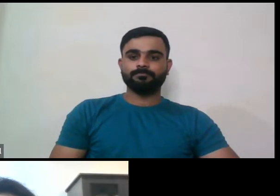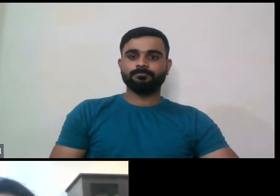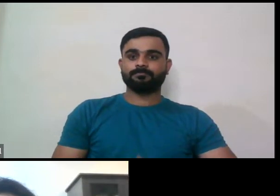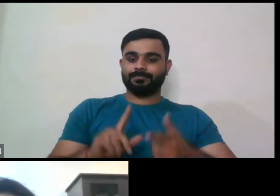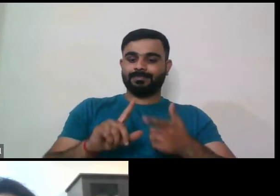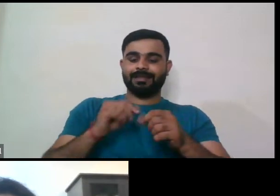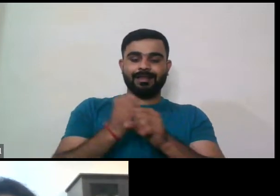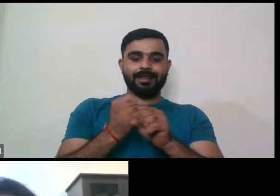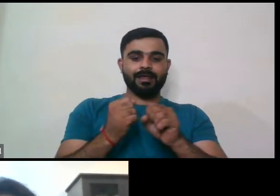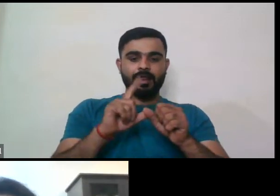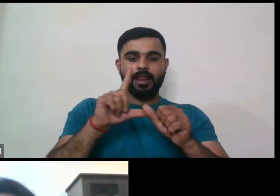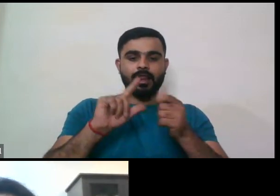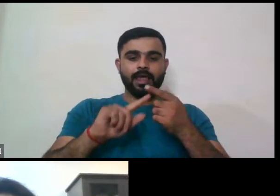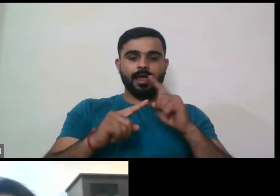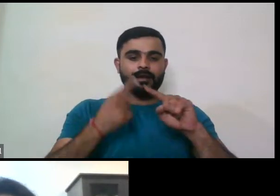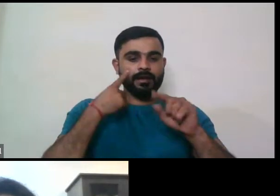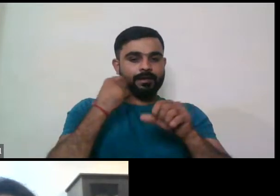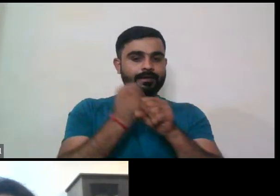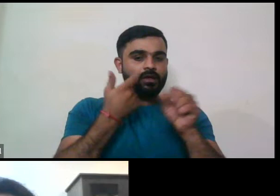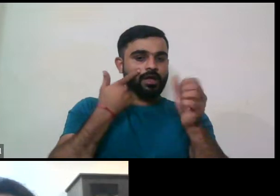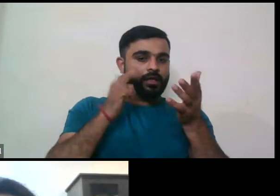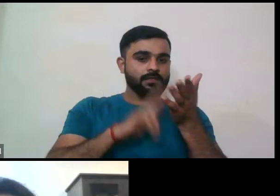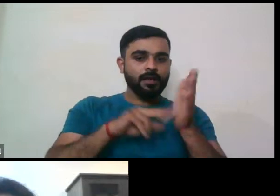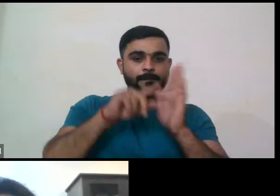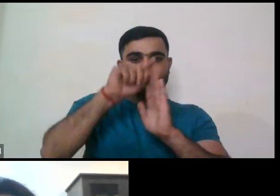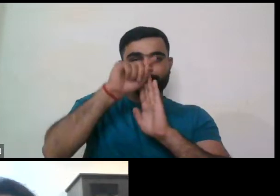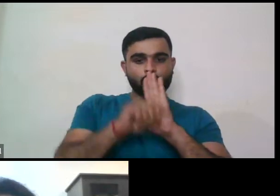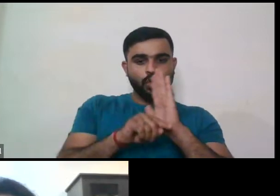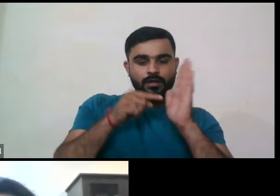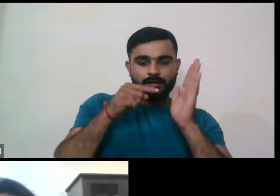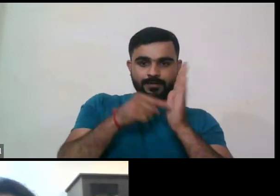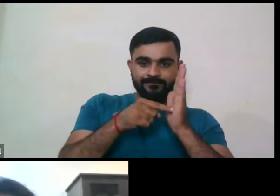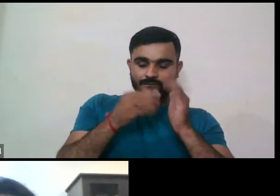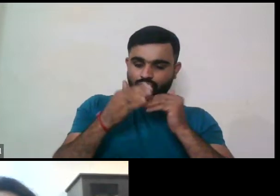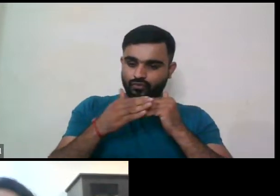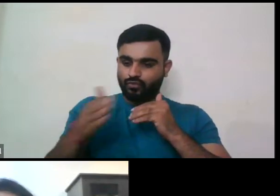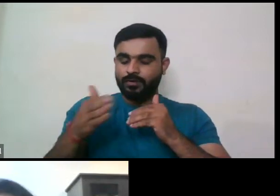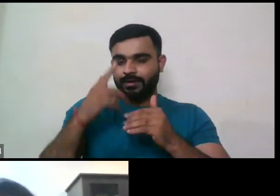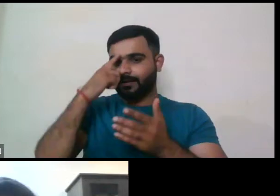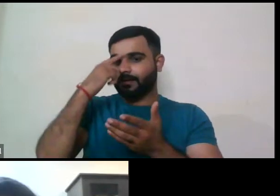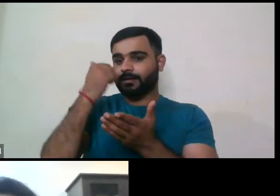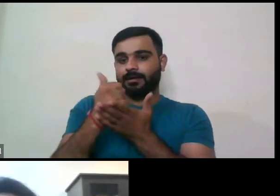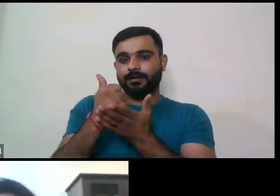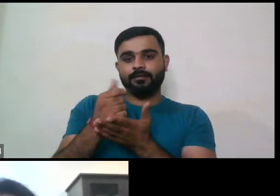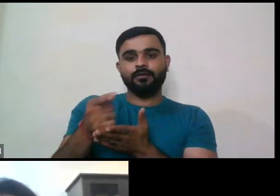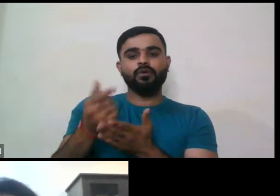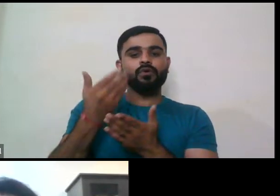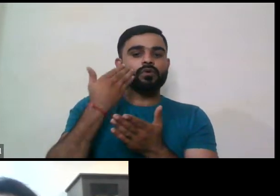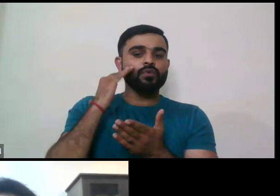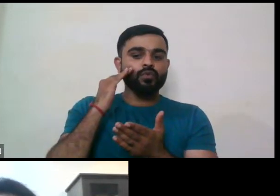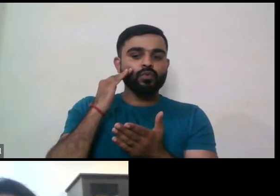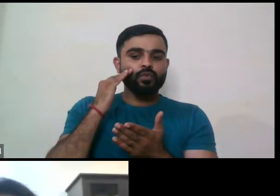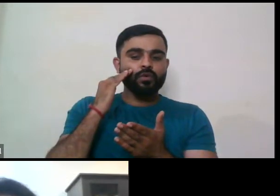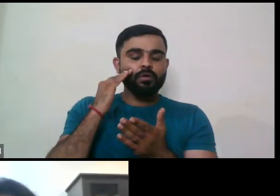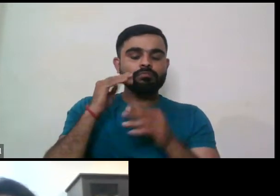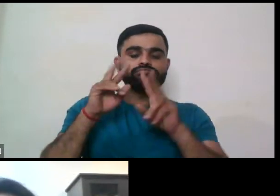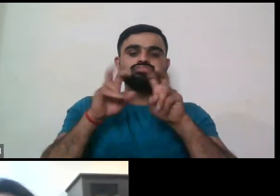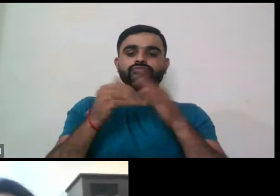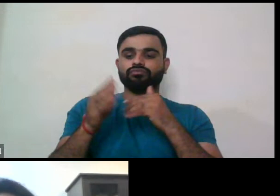litigation policy which takes away the decision on whether to appeal a